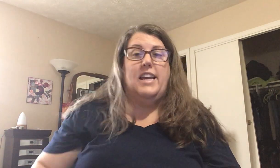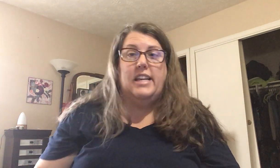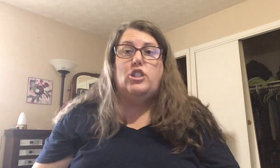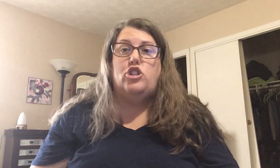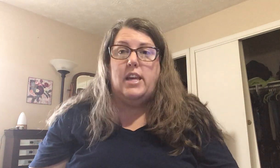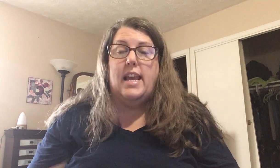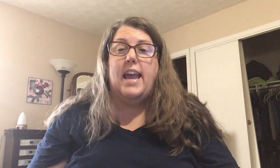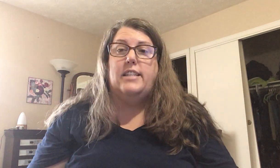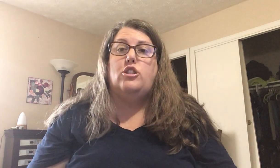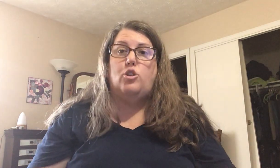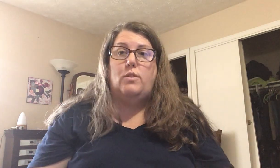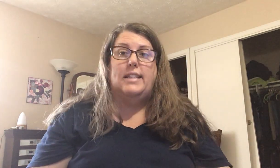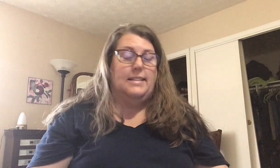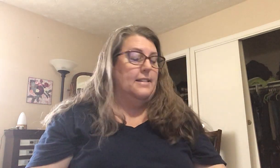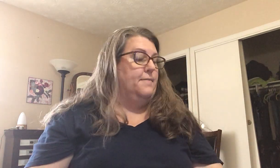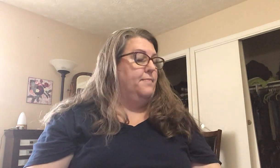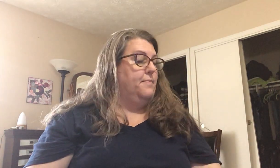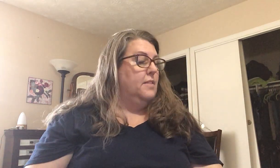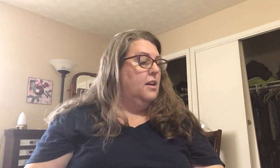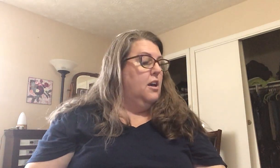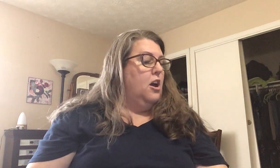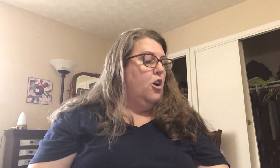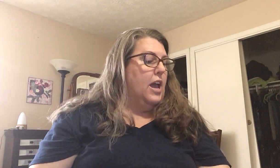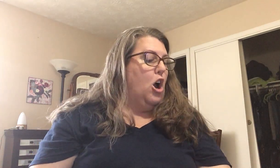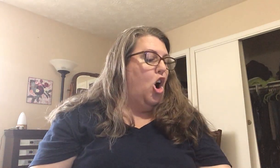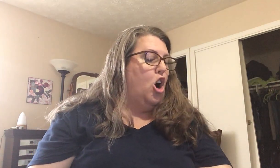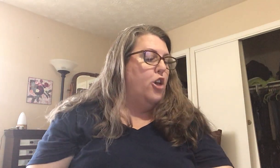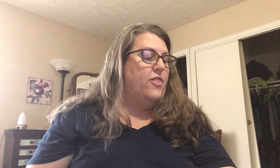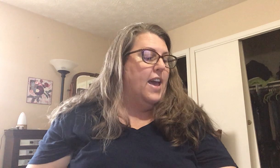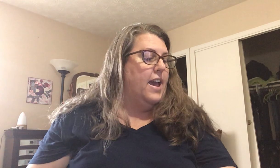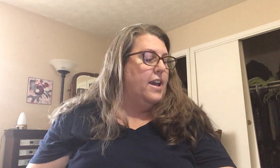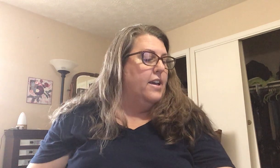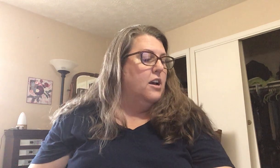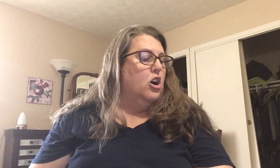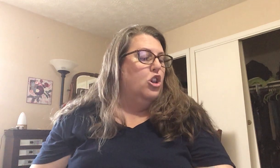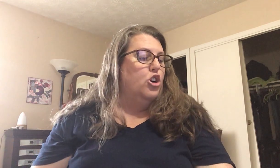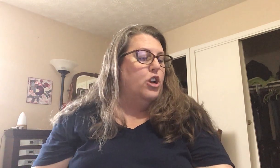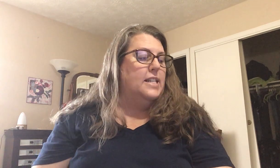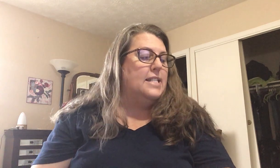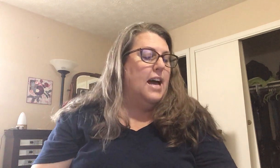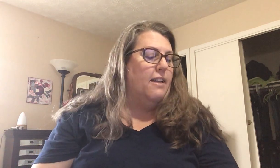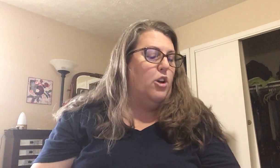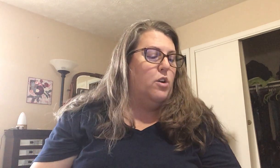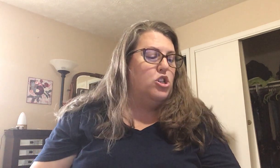Is she a student? Okay. Are they learning sign language?